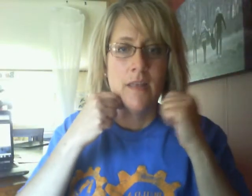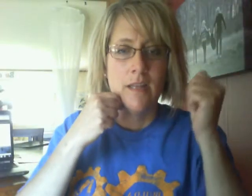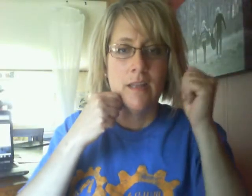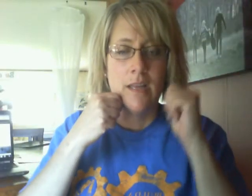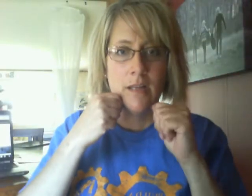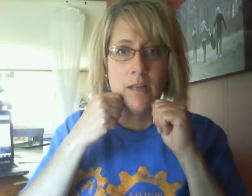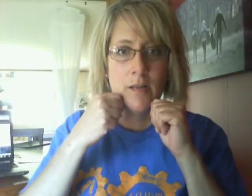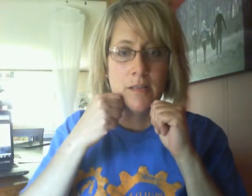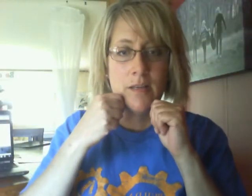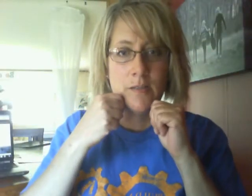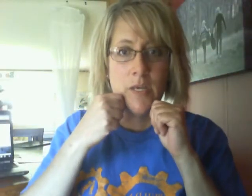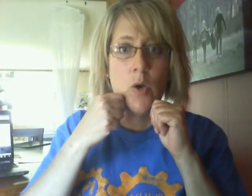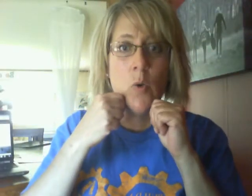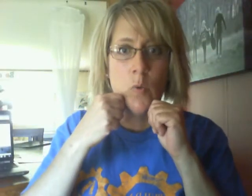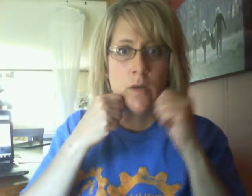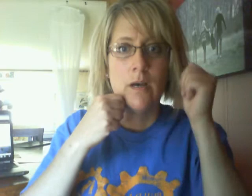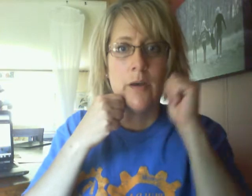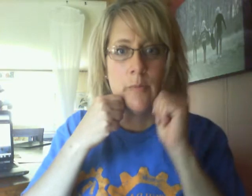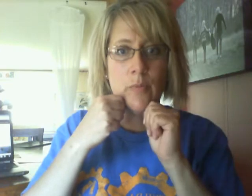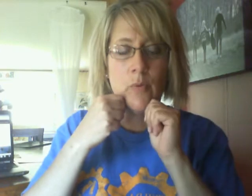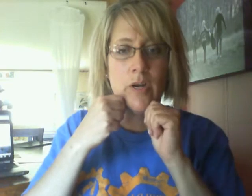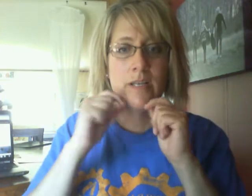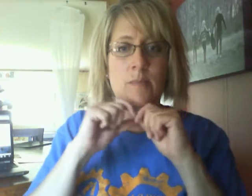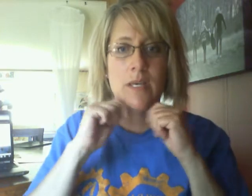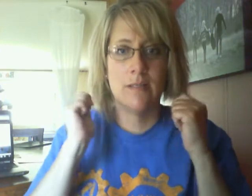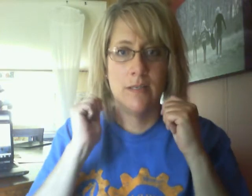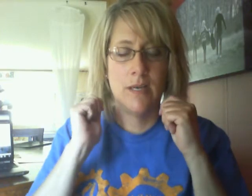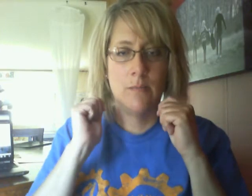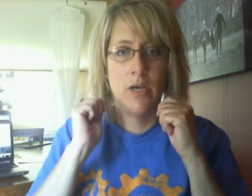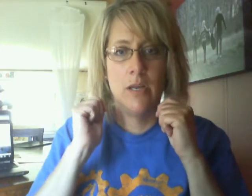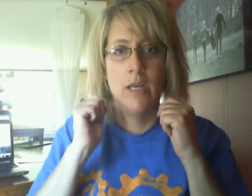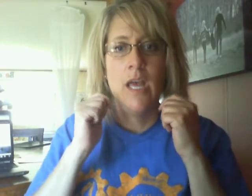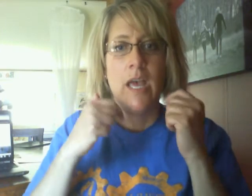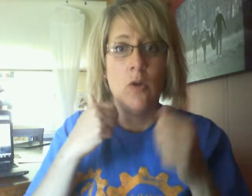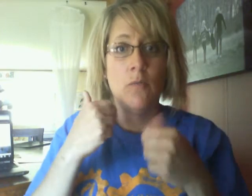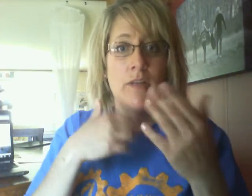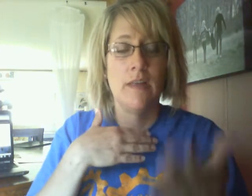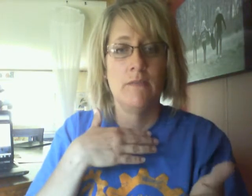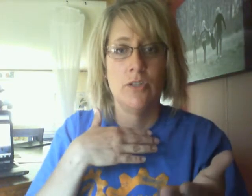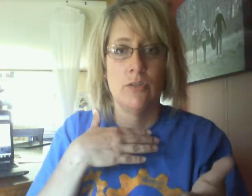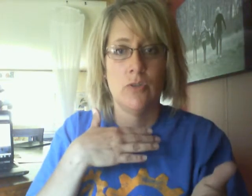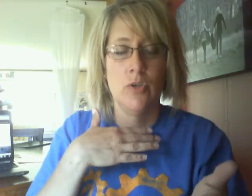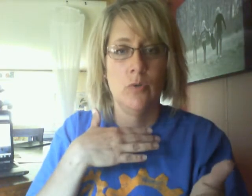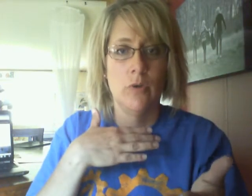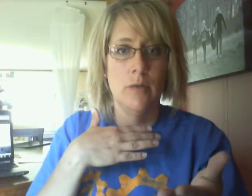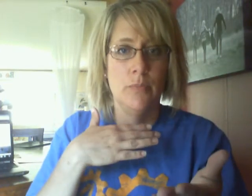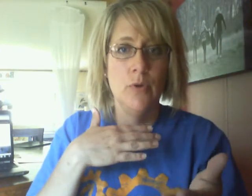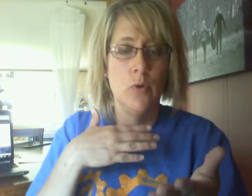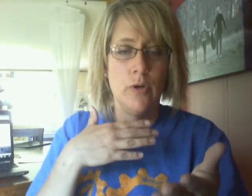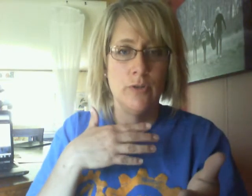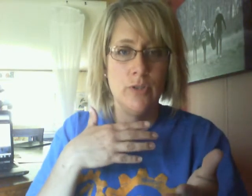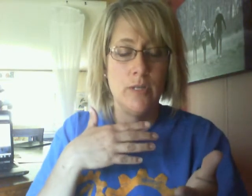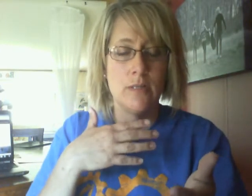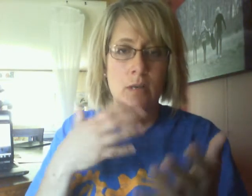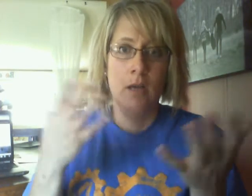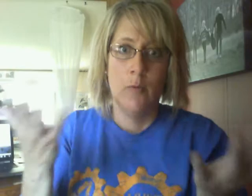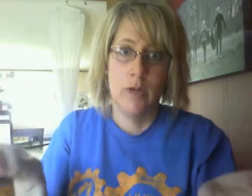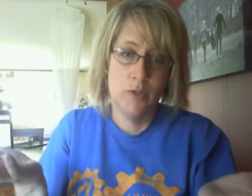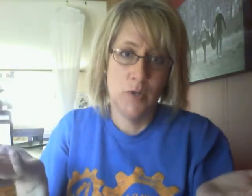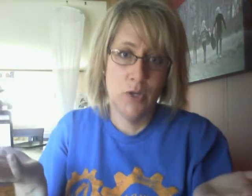then that tells me, oh, I remember where it is because they tied a bonnet. And hopefully that visual cue will help you or your students. We're not doing girl